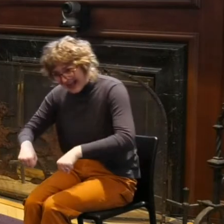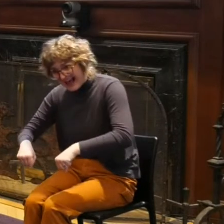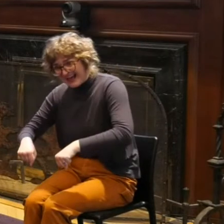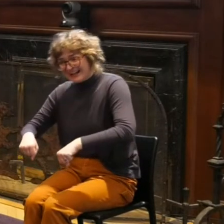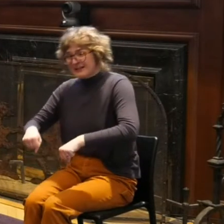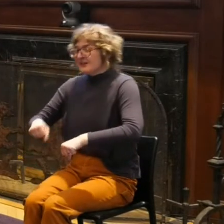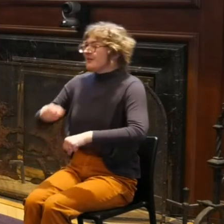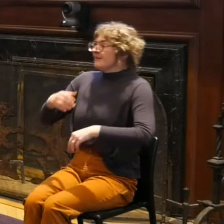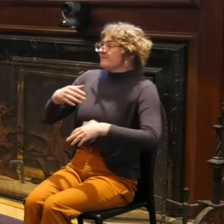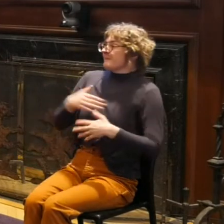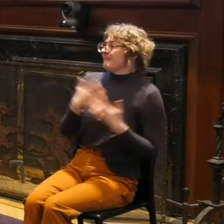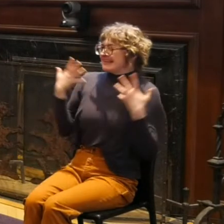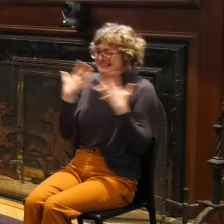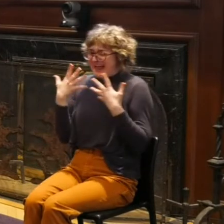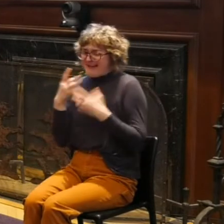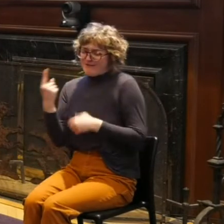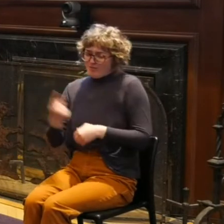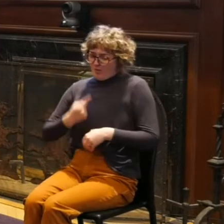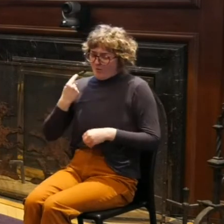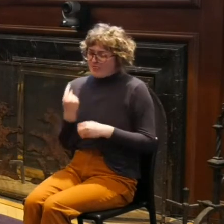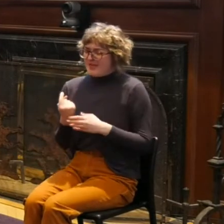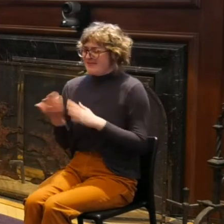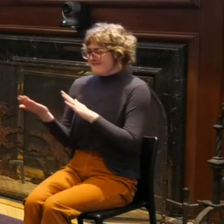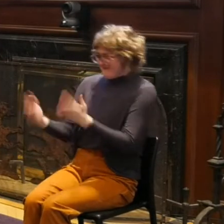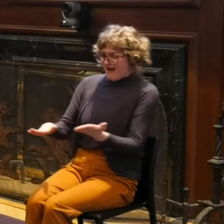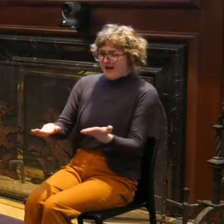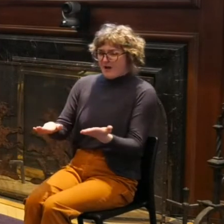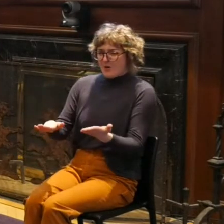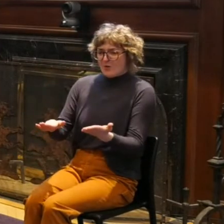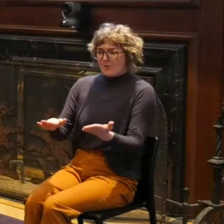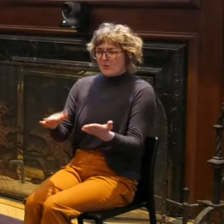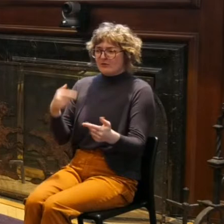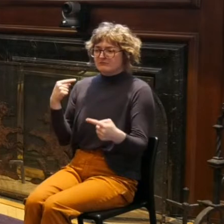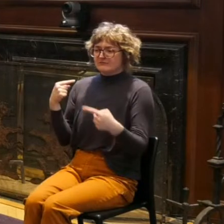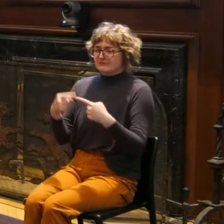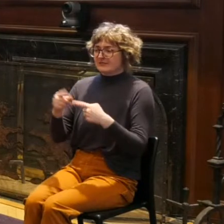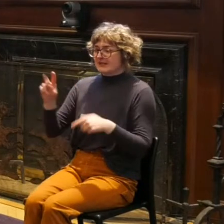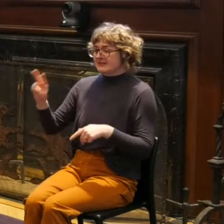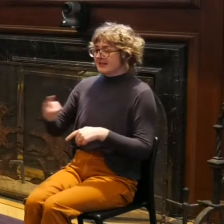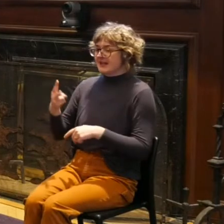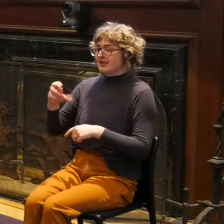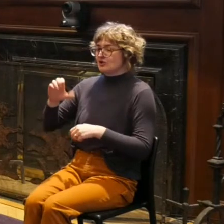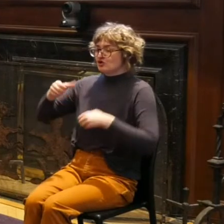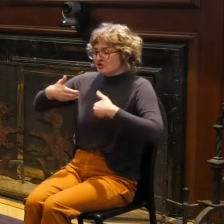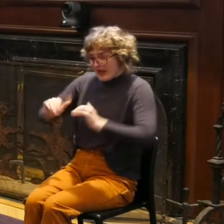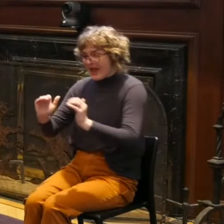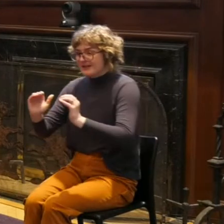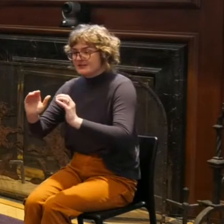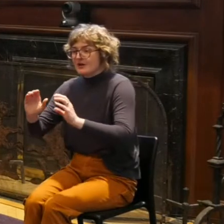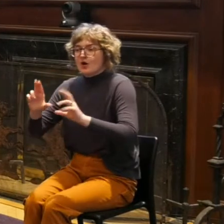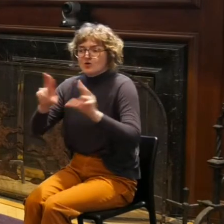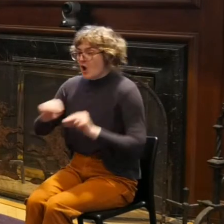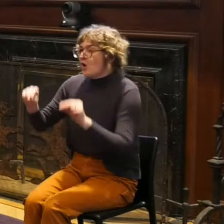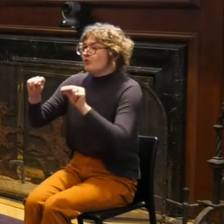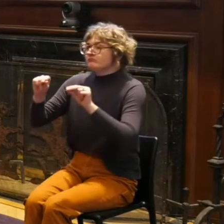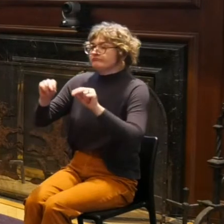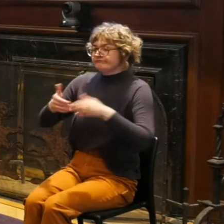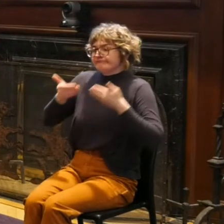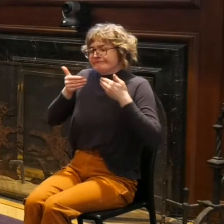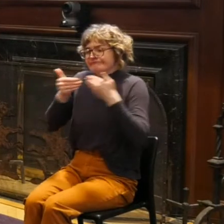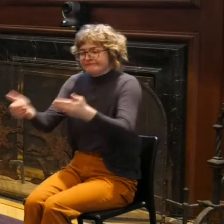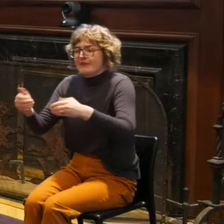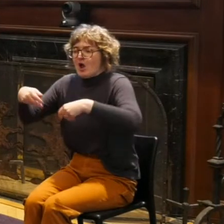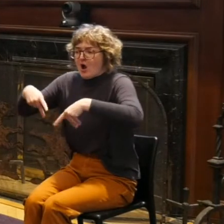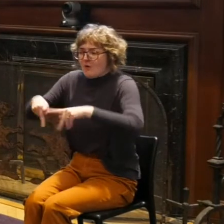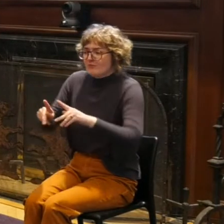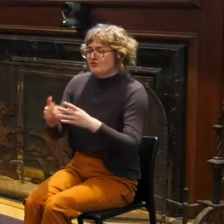Keep you sad and lonely until you die. Second chance said, oh no, I won't allow